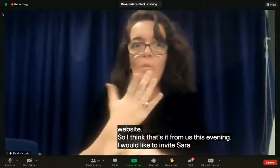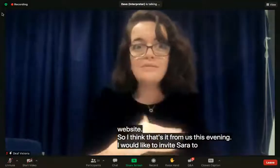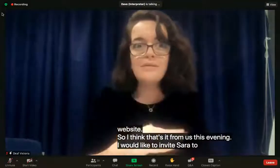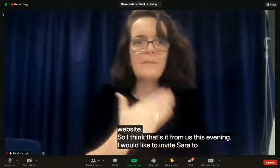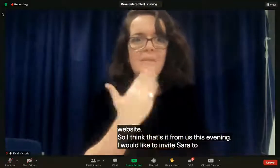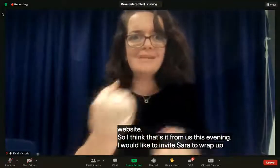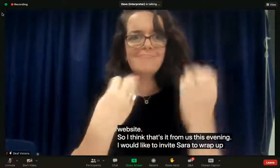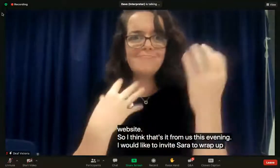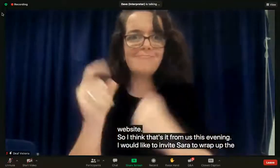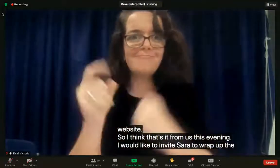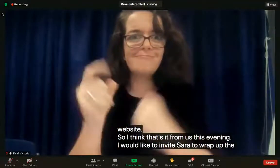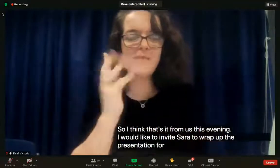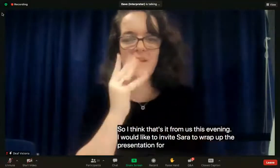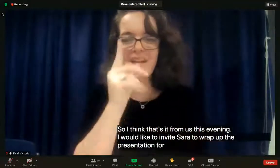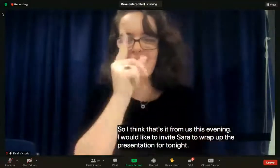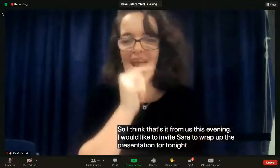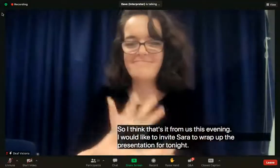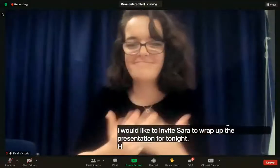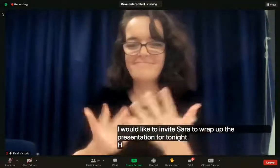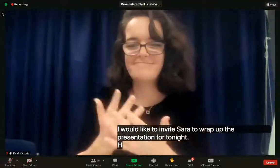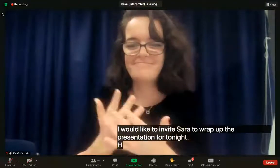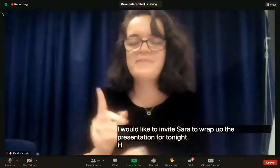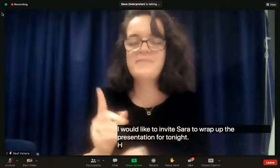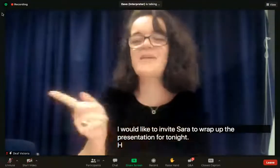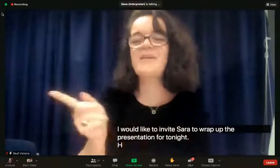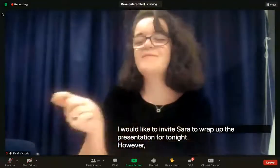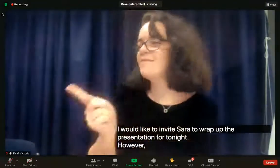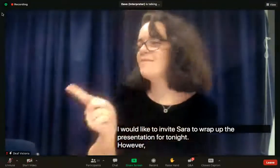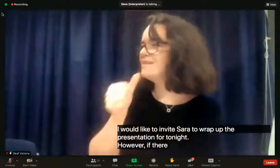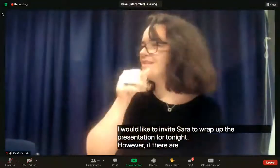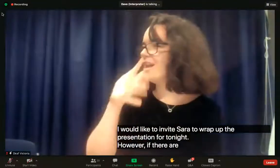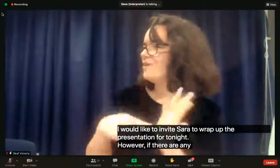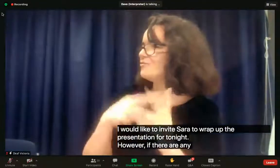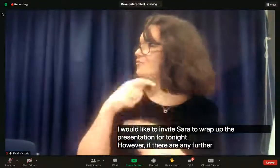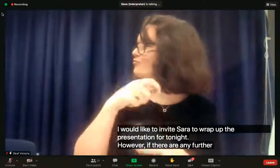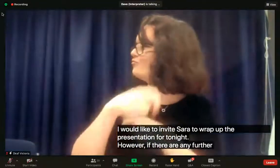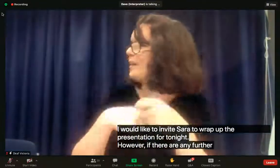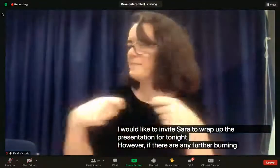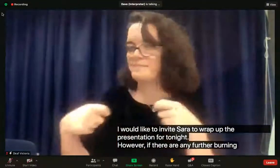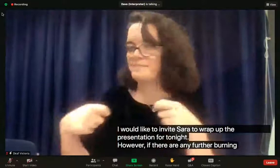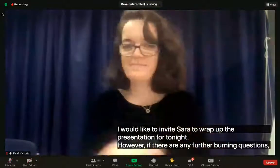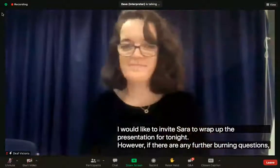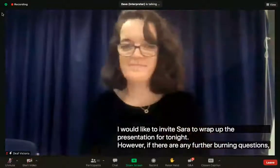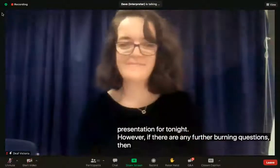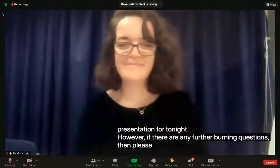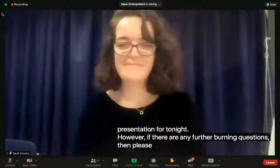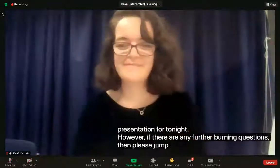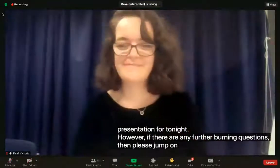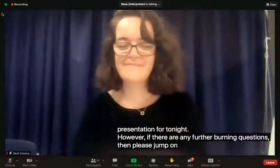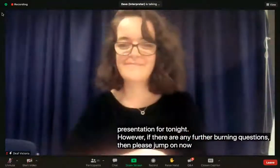there are any further burning questions, then please jump on now before we wrap up. If not, I'll hand over to Sarah.